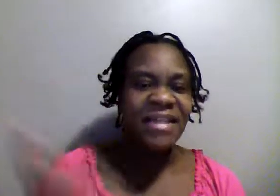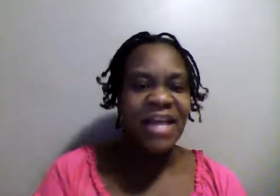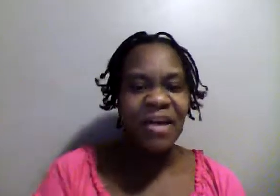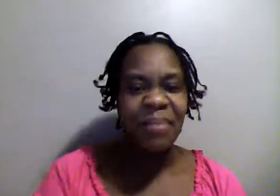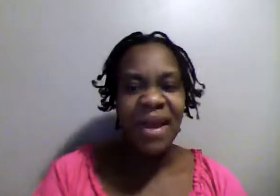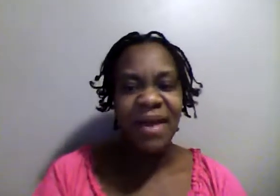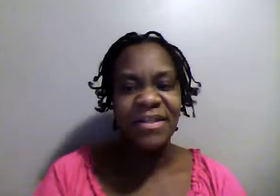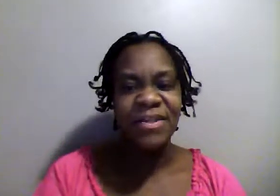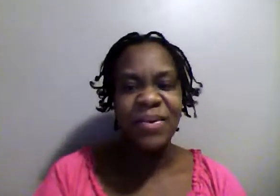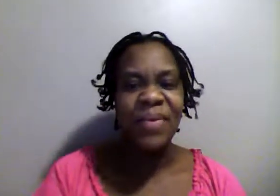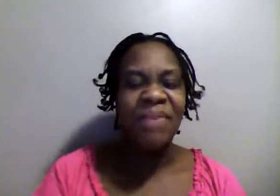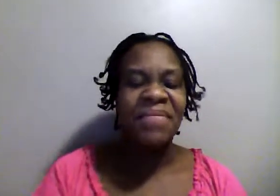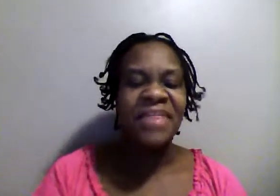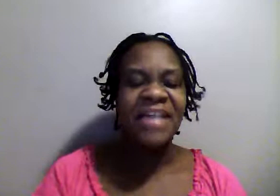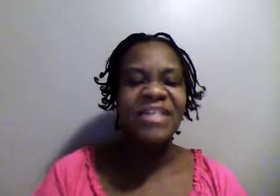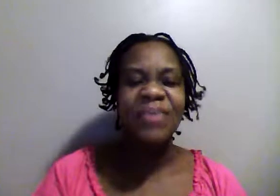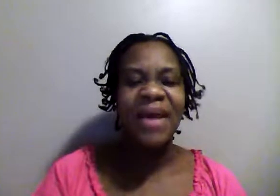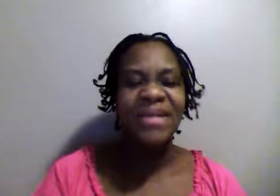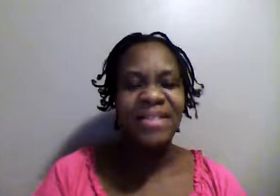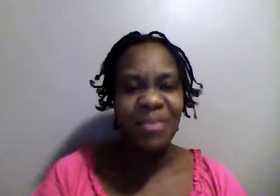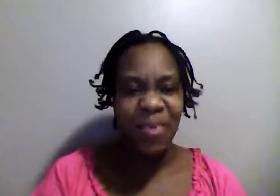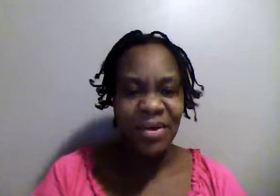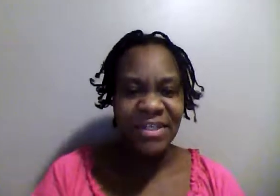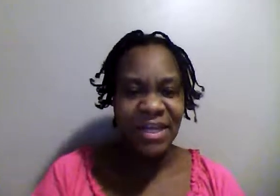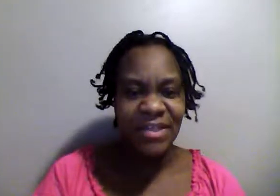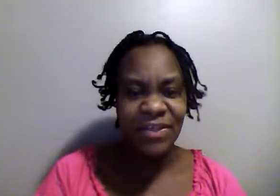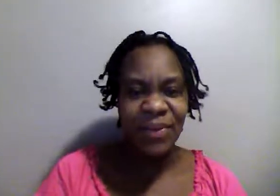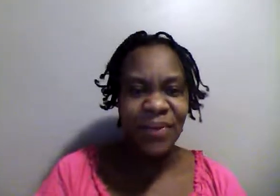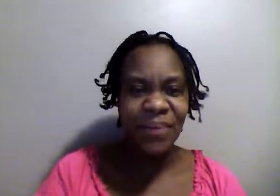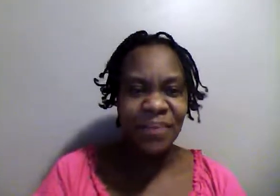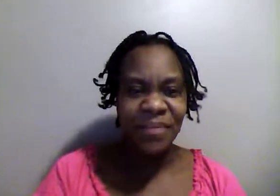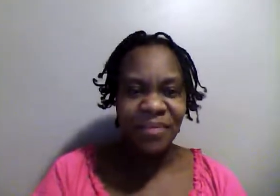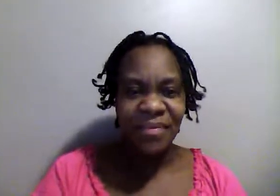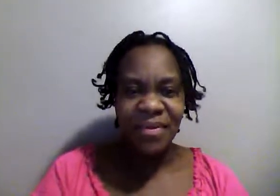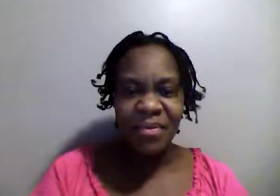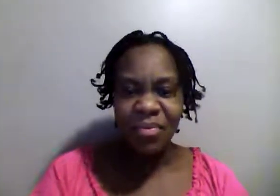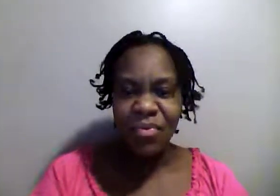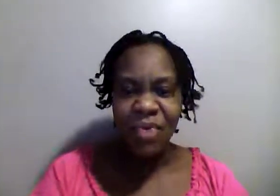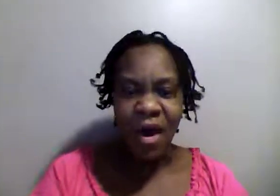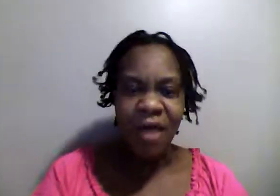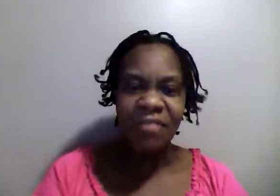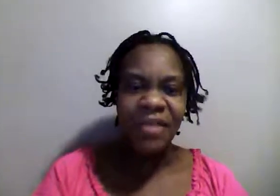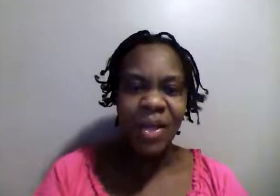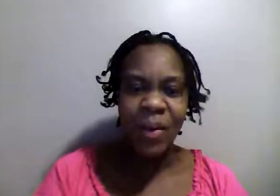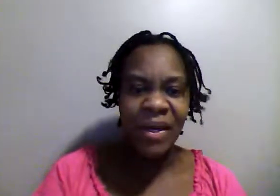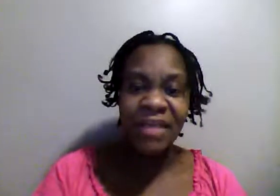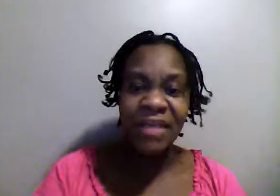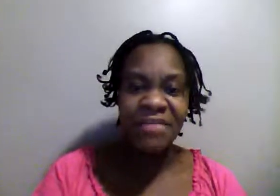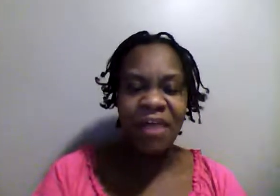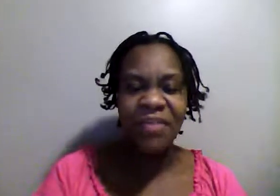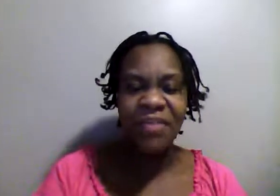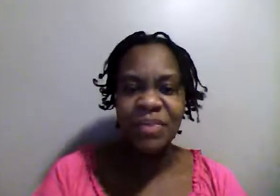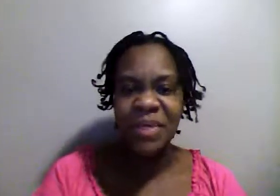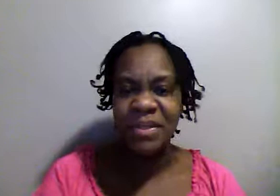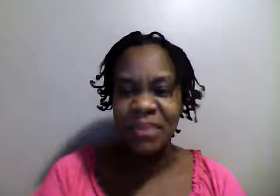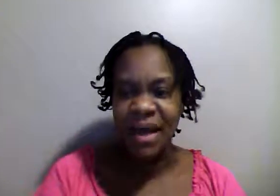entire plant. So that is why it is important to prune off the lower leaves of your tomato